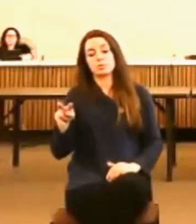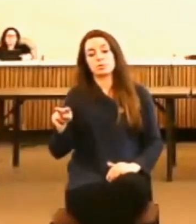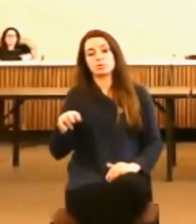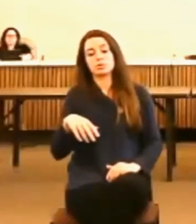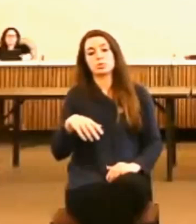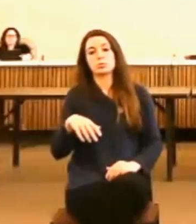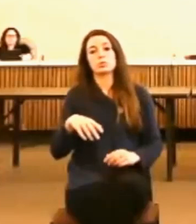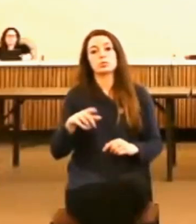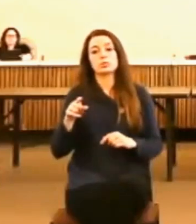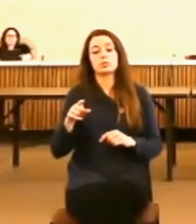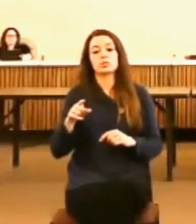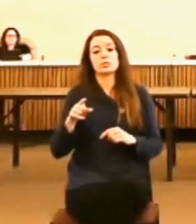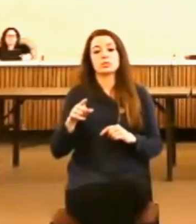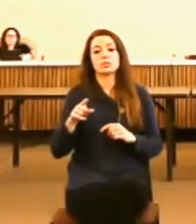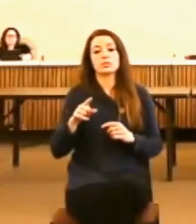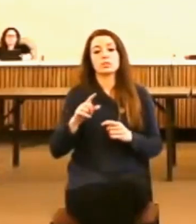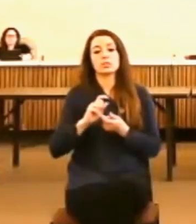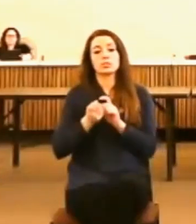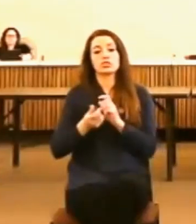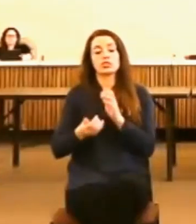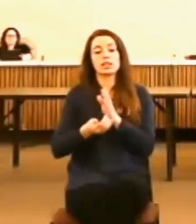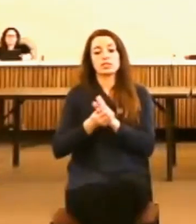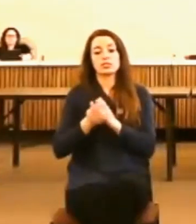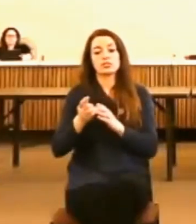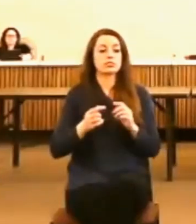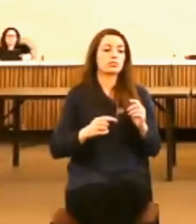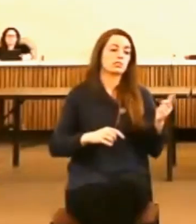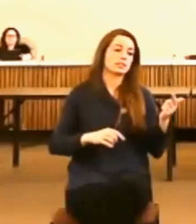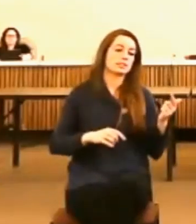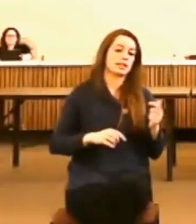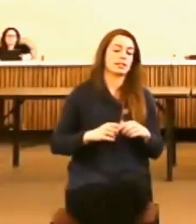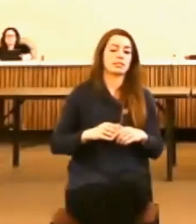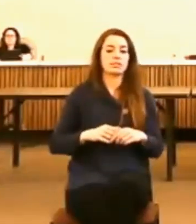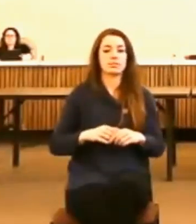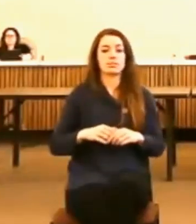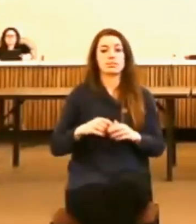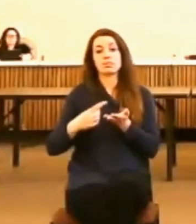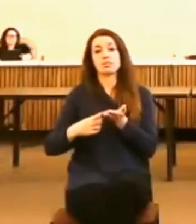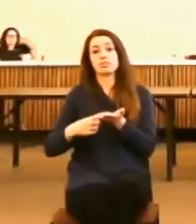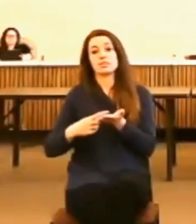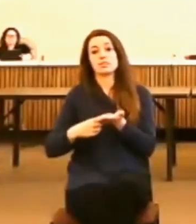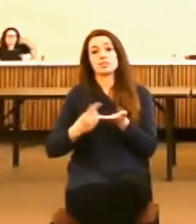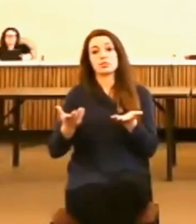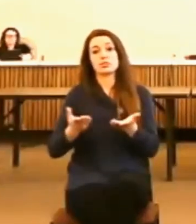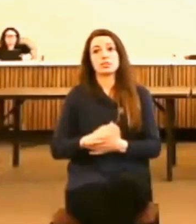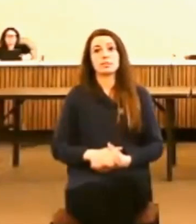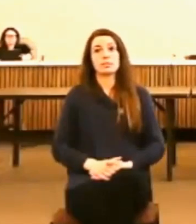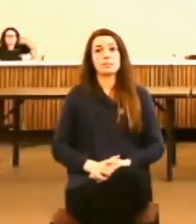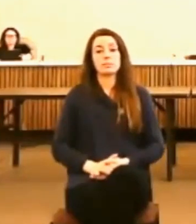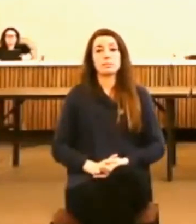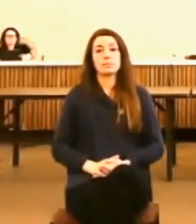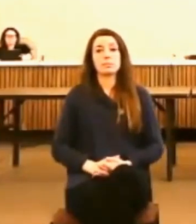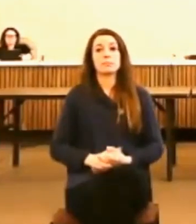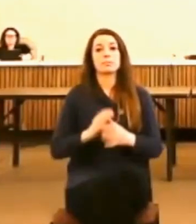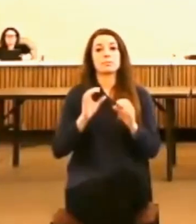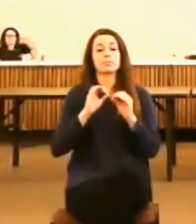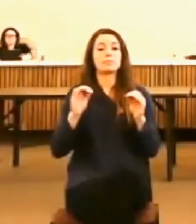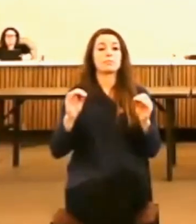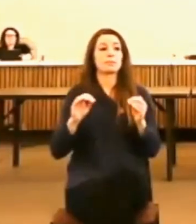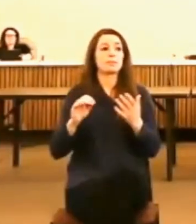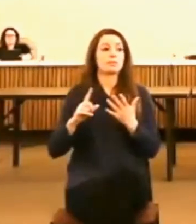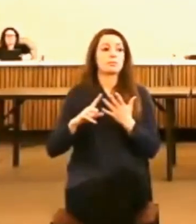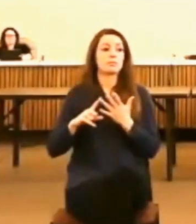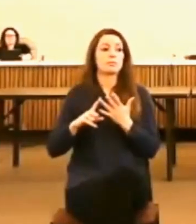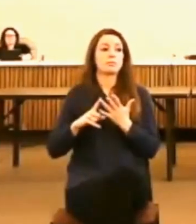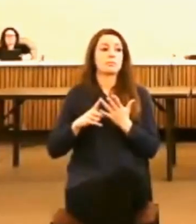the site of the destroyed reactor. This zone is uninhabitable. This state of affairs